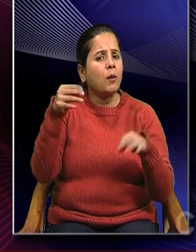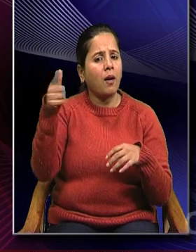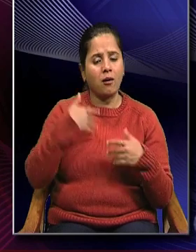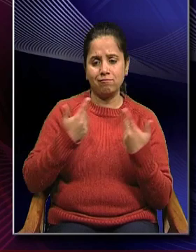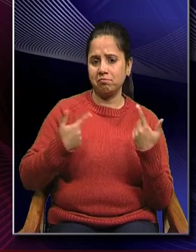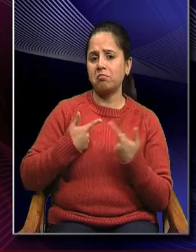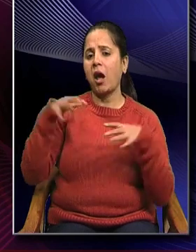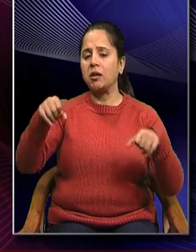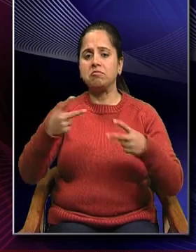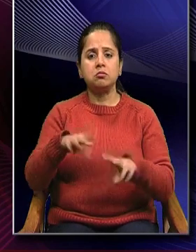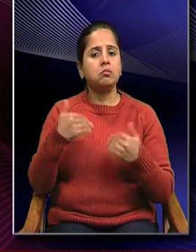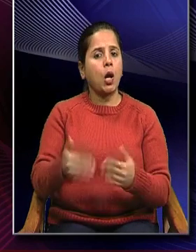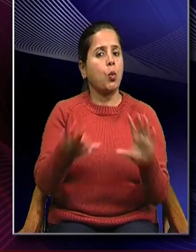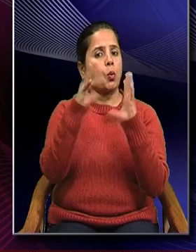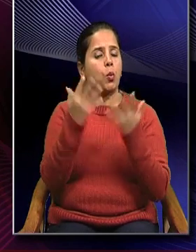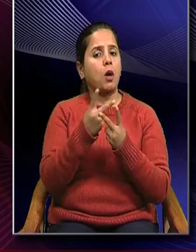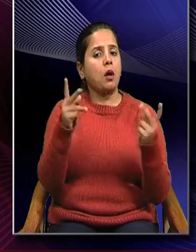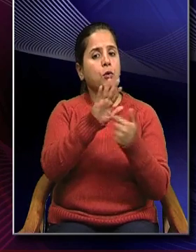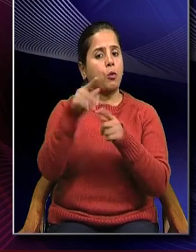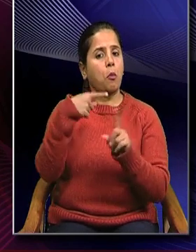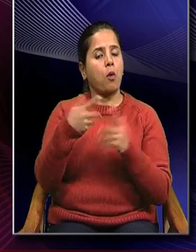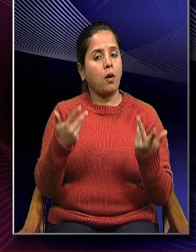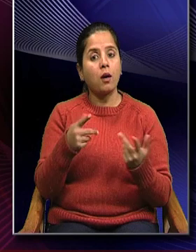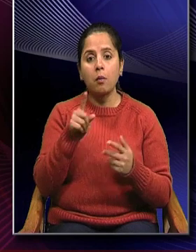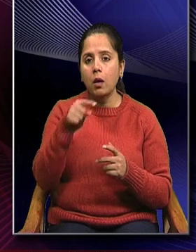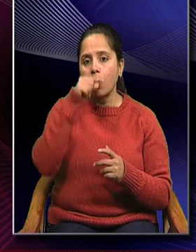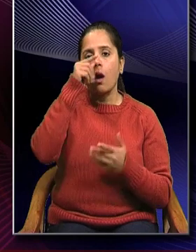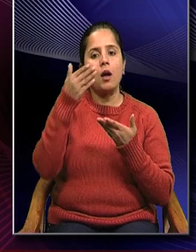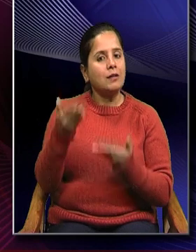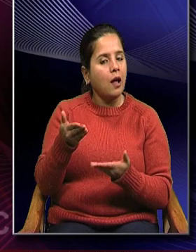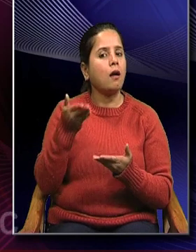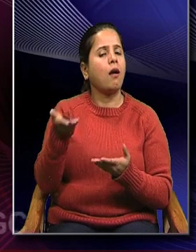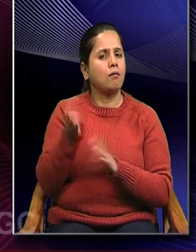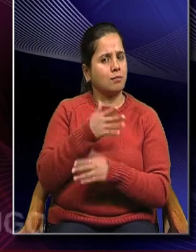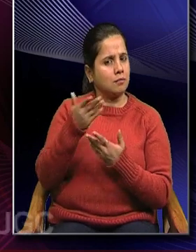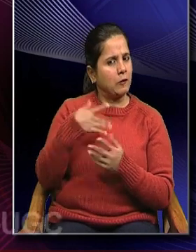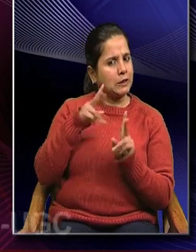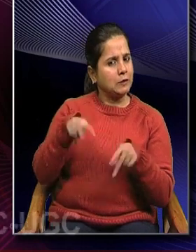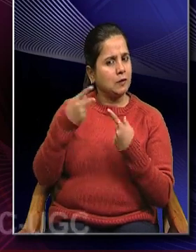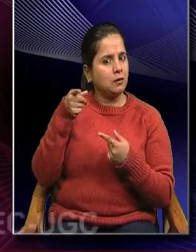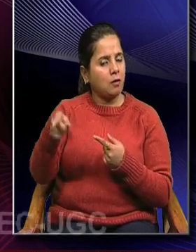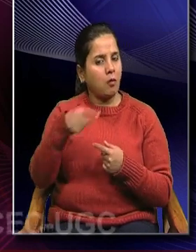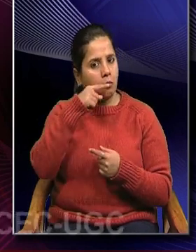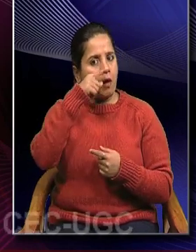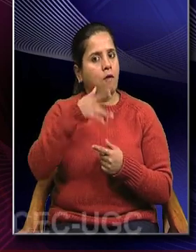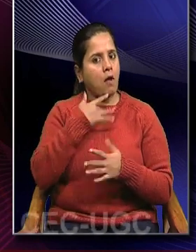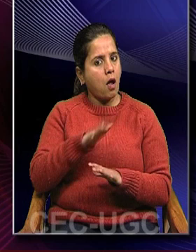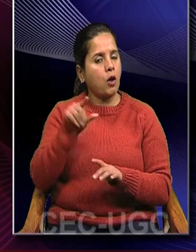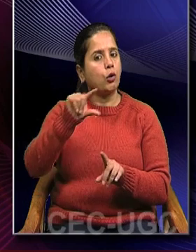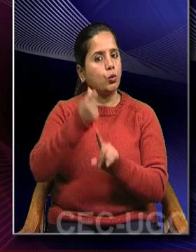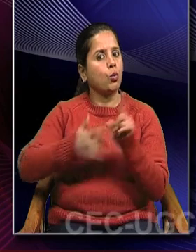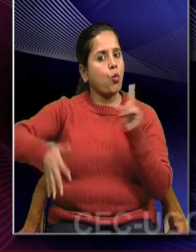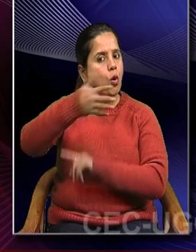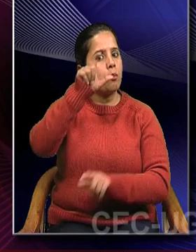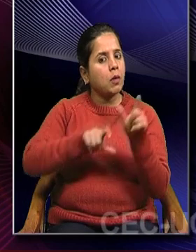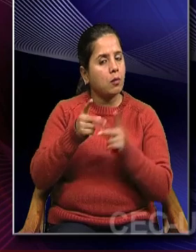countries across the world, but this kind of a false sense of pride was generated among the British